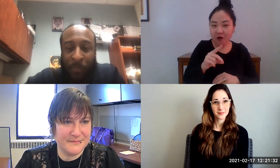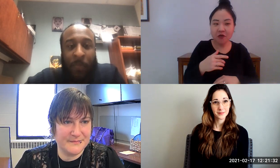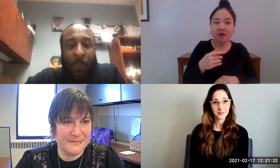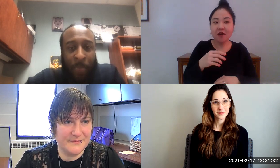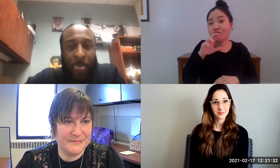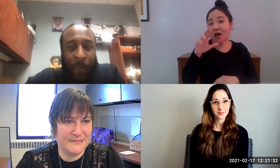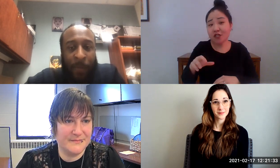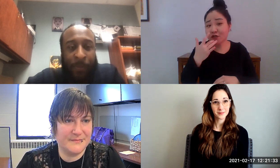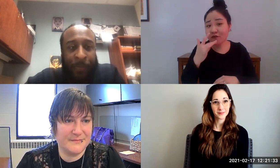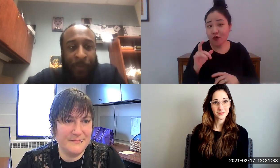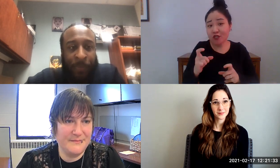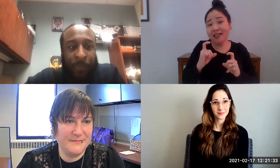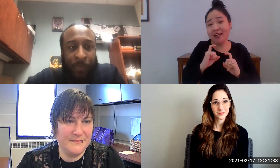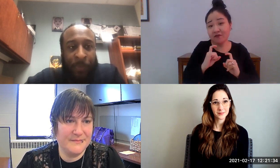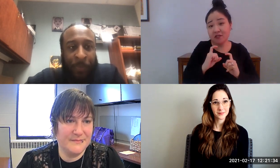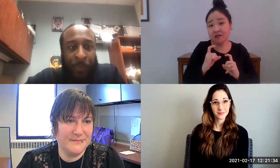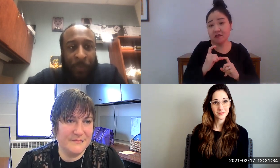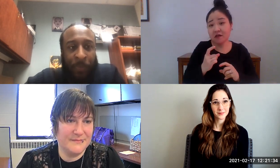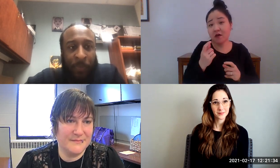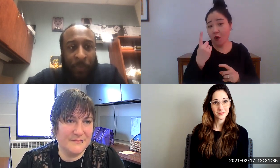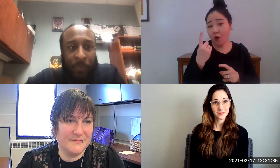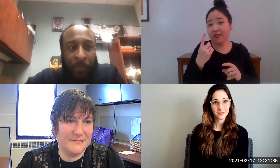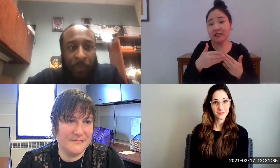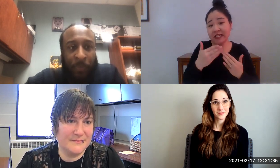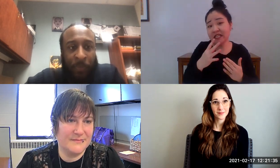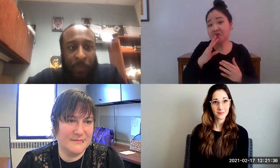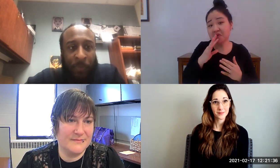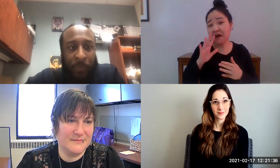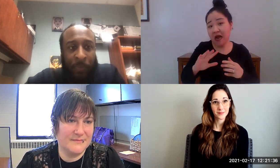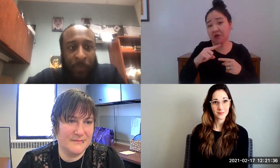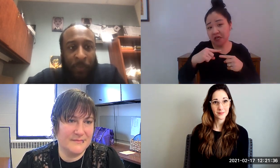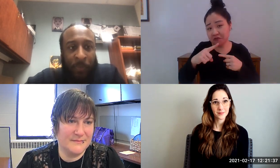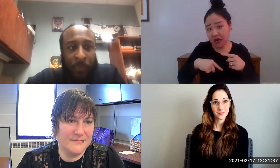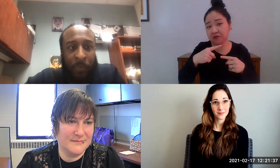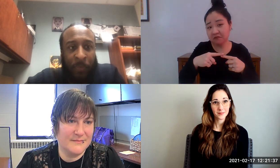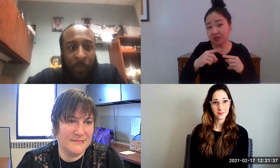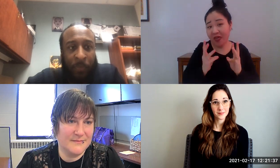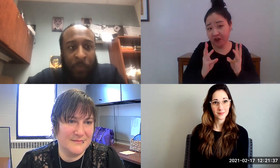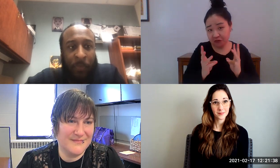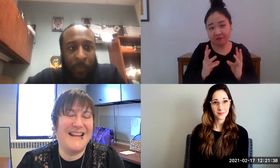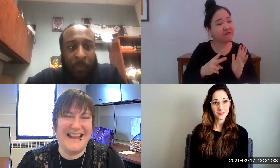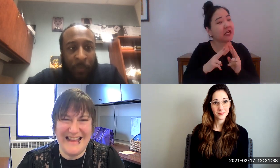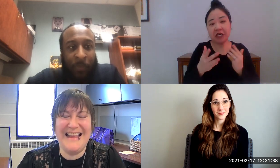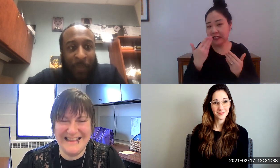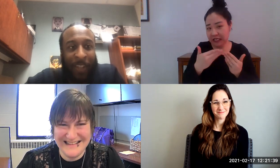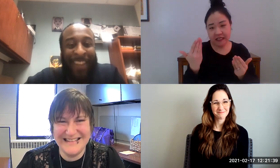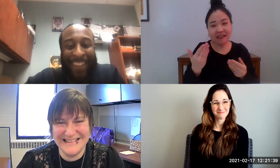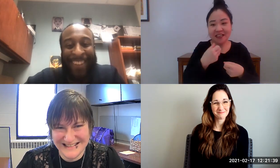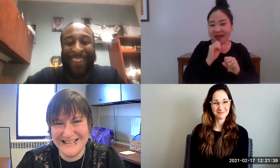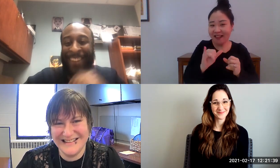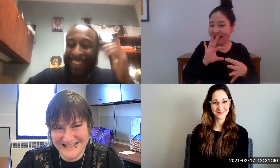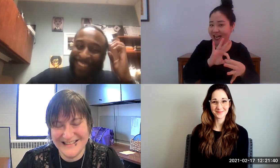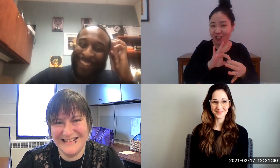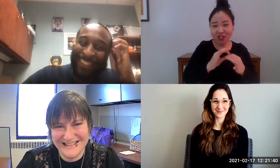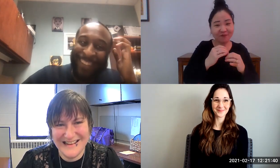common ground. Rochester fortunately gives us one that's easy to talk about year round, the weather. Very easy